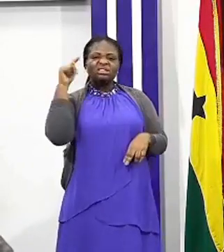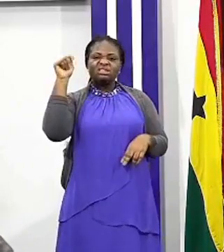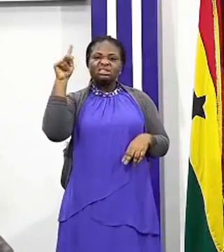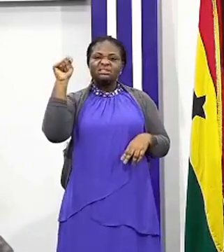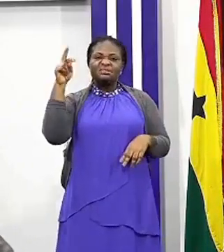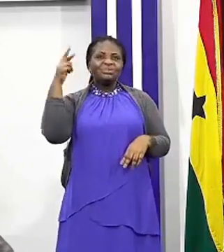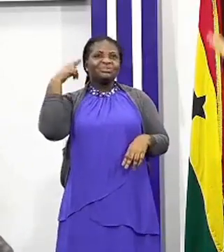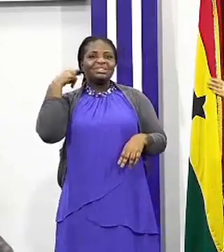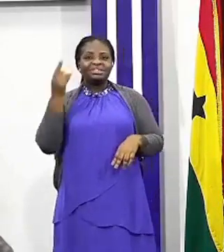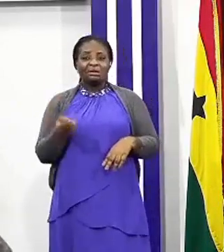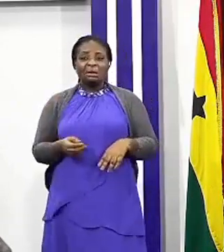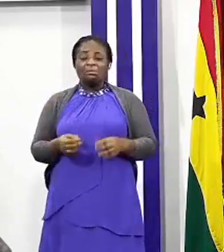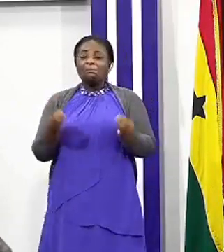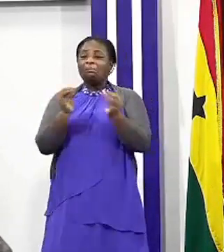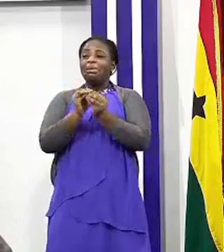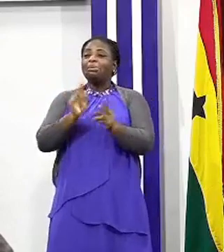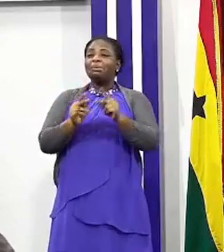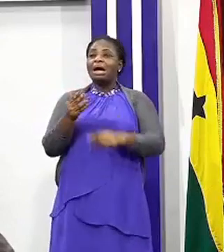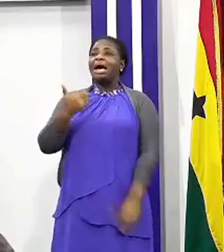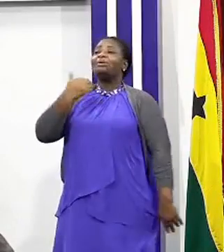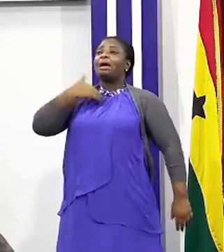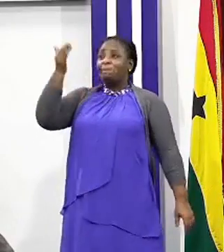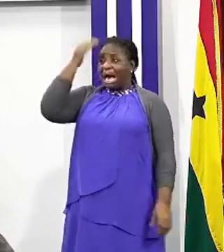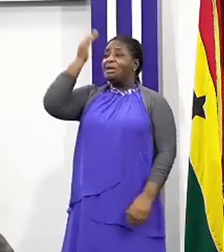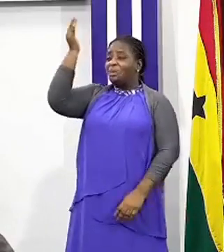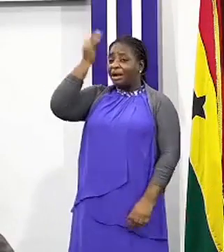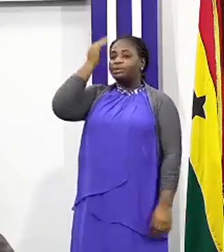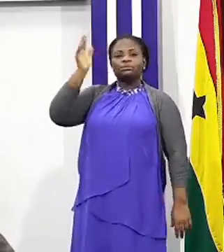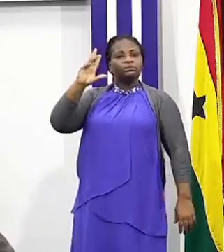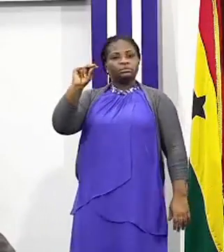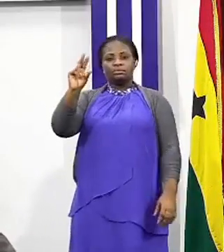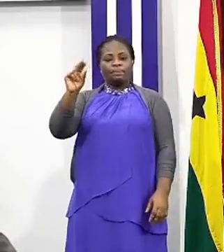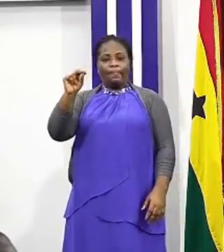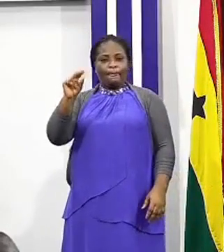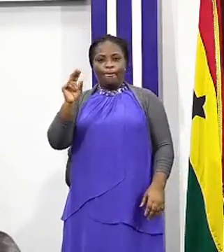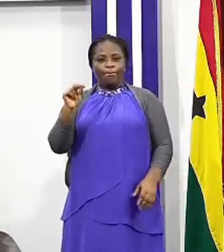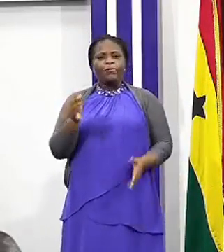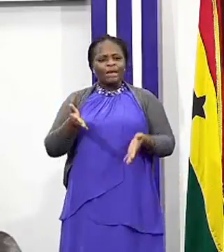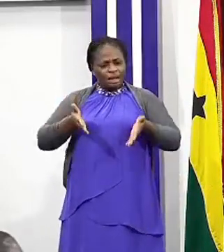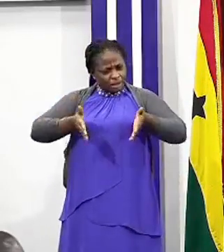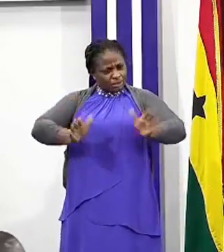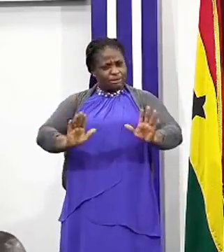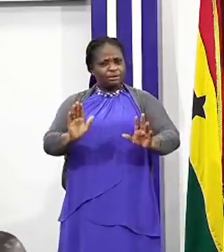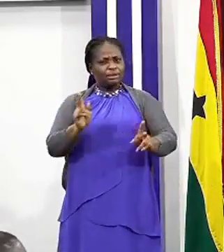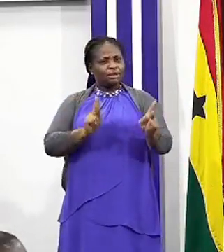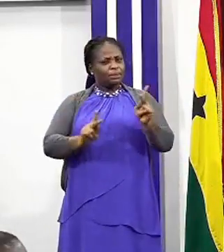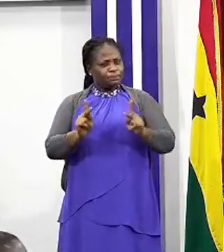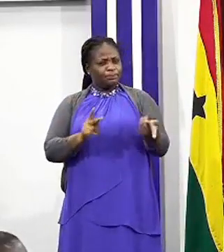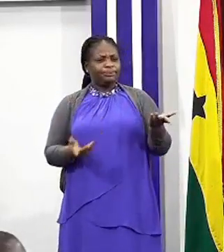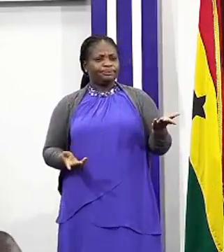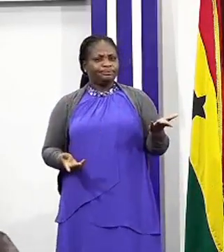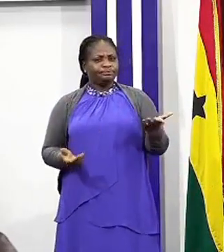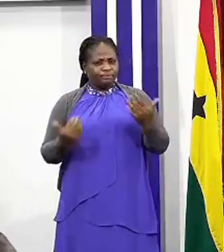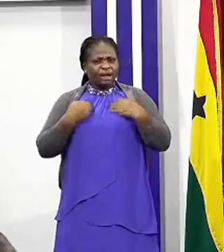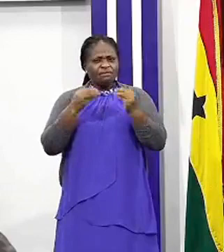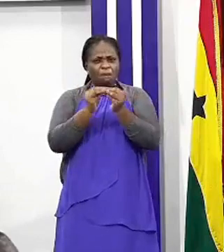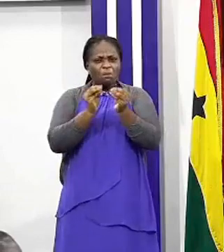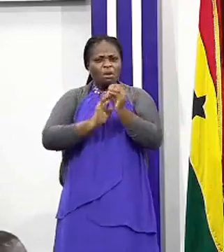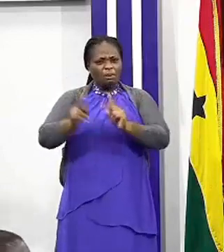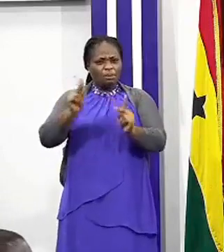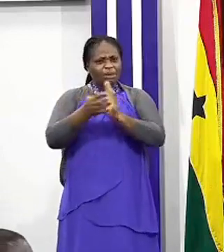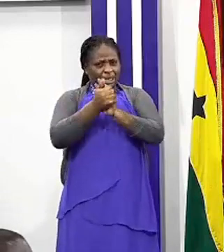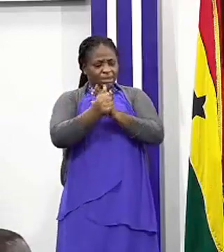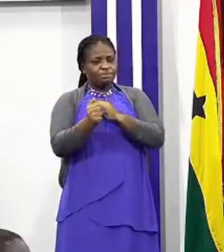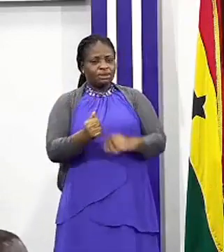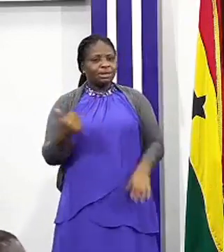Moms, you're not in Bibia, and yes, I bring a referral. Tibes Ramo, Samuma, and Penny Fon, the other virologists, epidemiologists, etc. Put